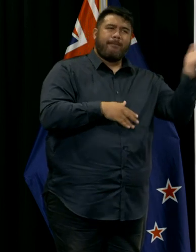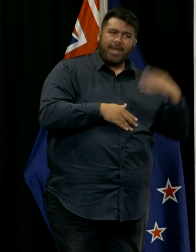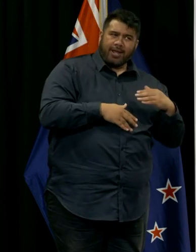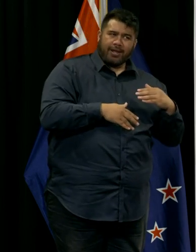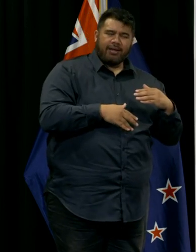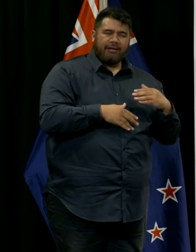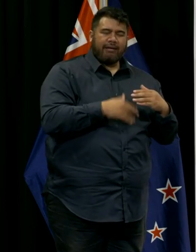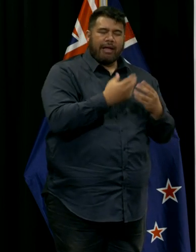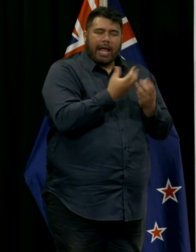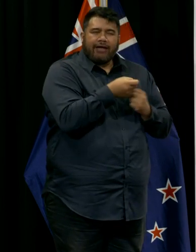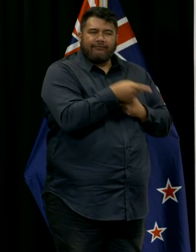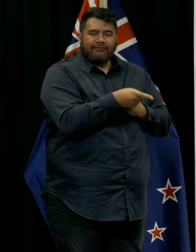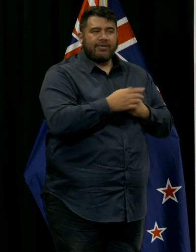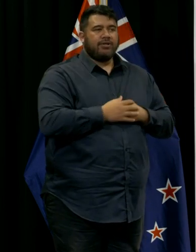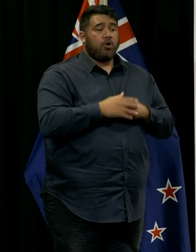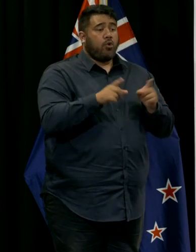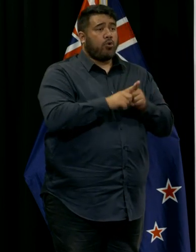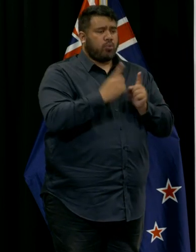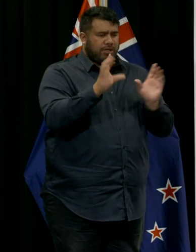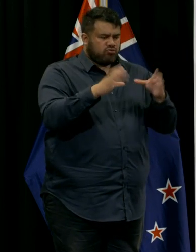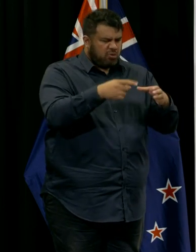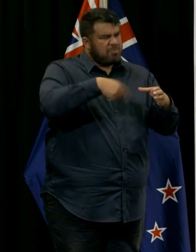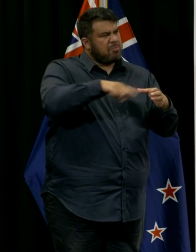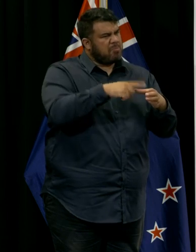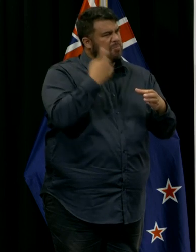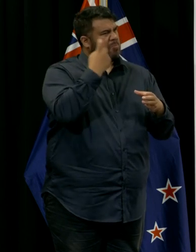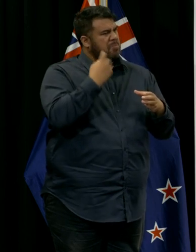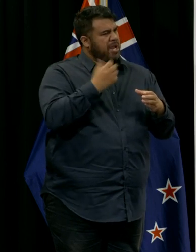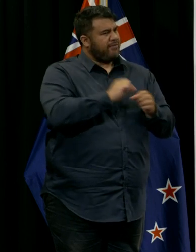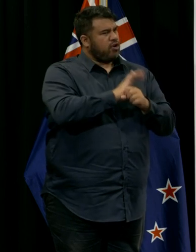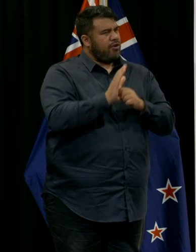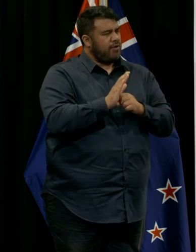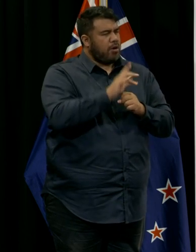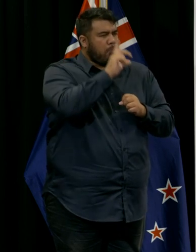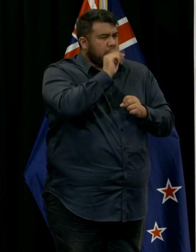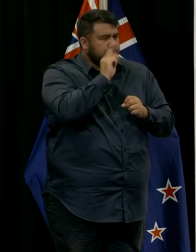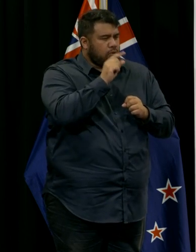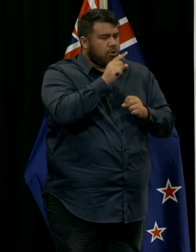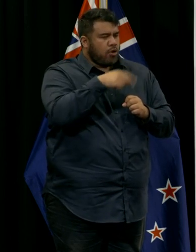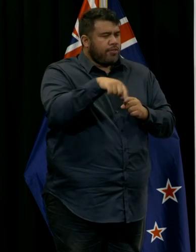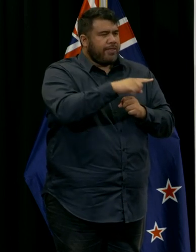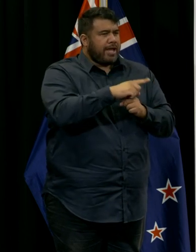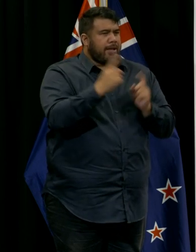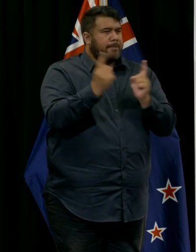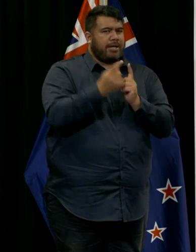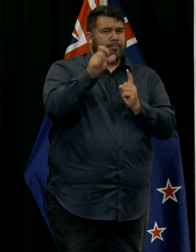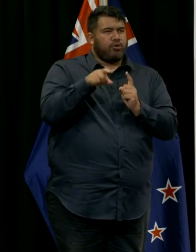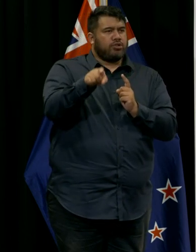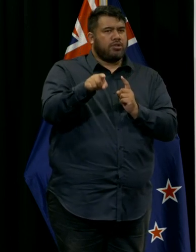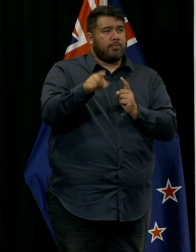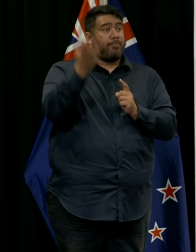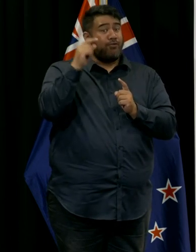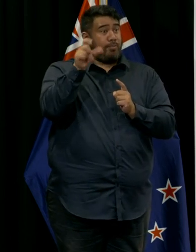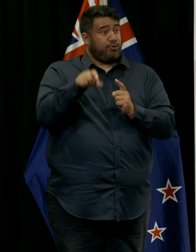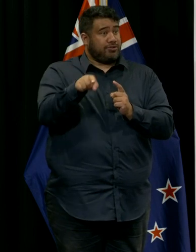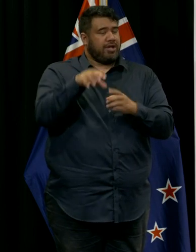a group that appear to be associated with contact from someone who was on the Ruby Princess and that